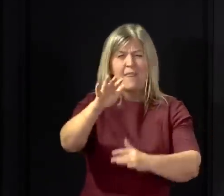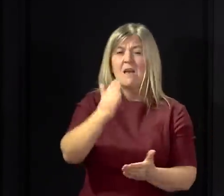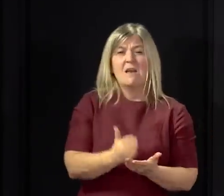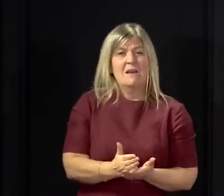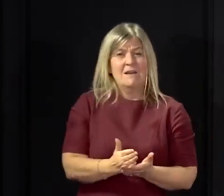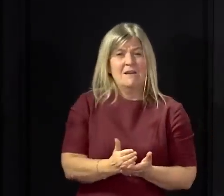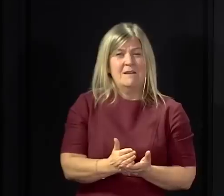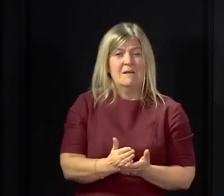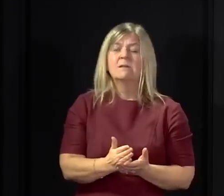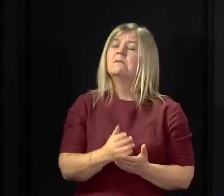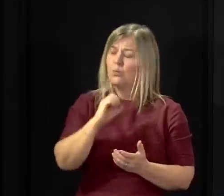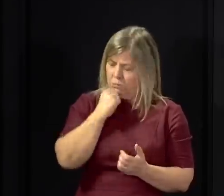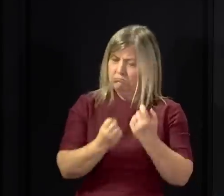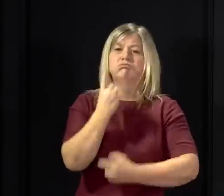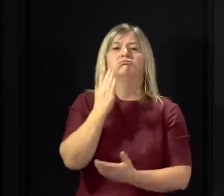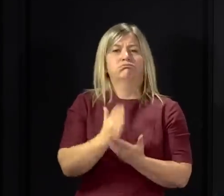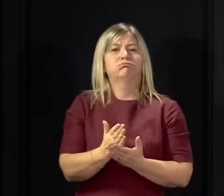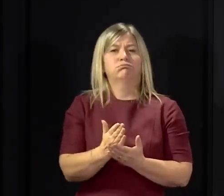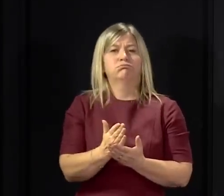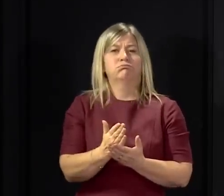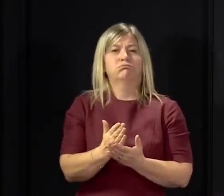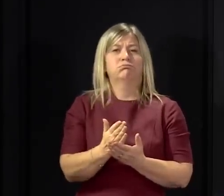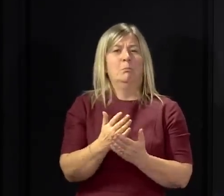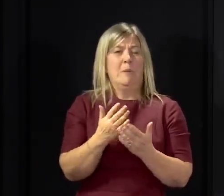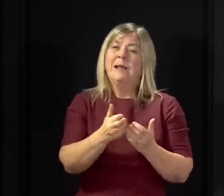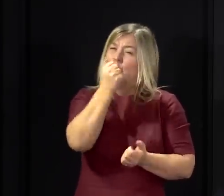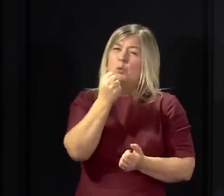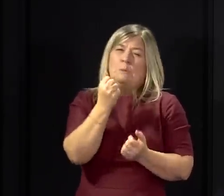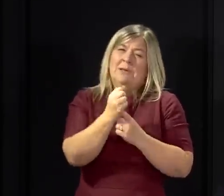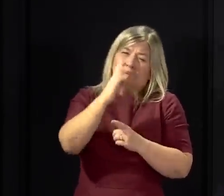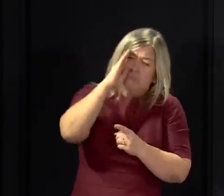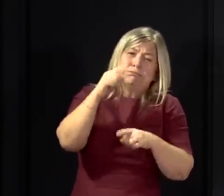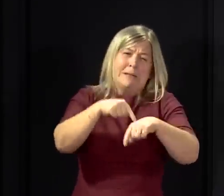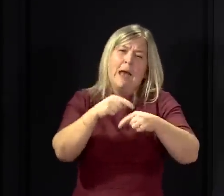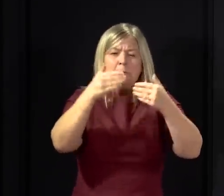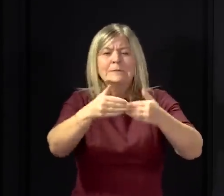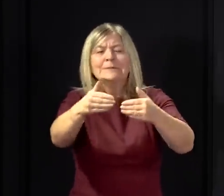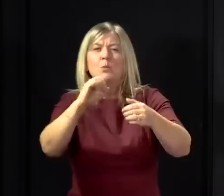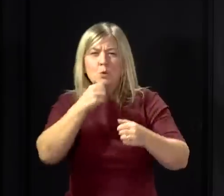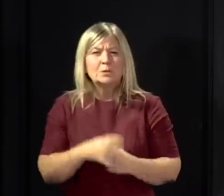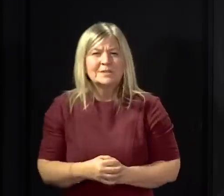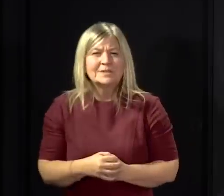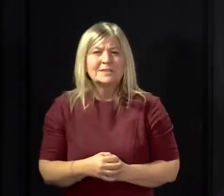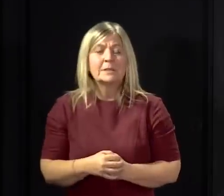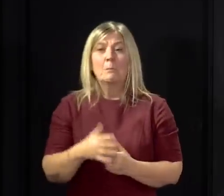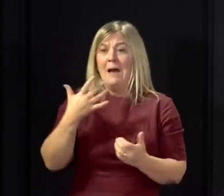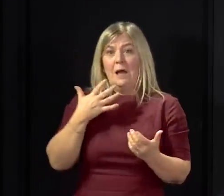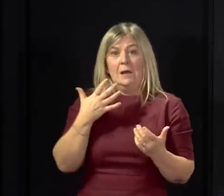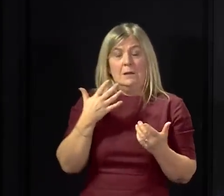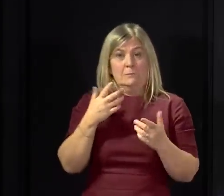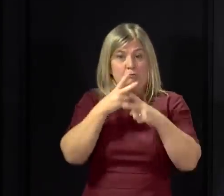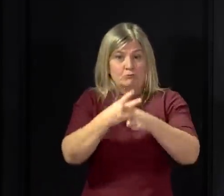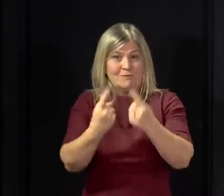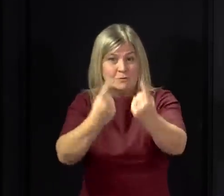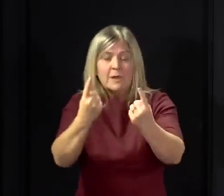We do have brighter times ahead, but in order to get us safely, or as safely as possible, to those brighter times, I need to ask